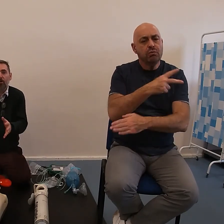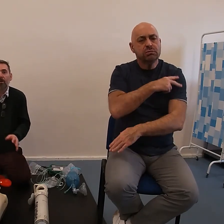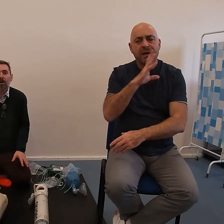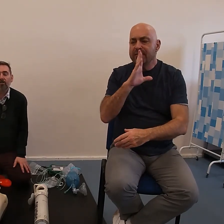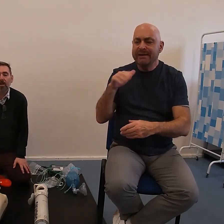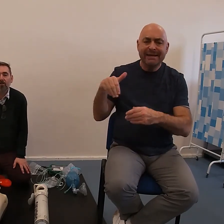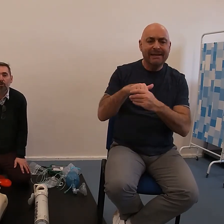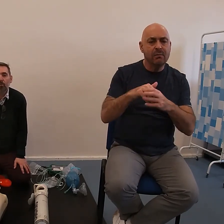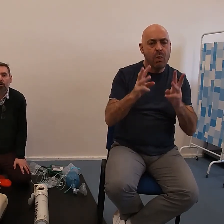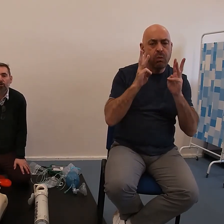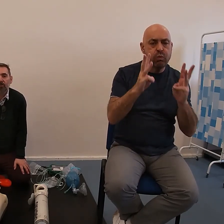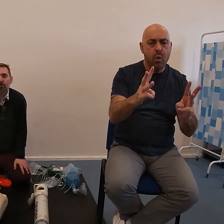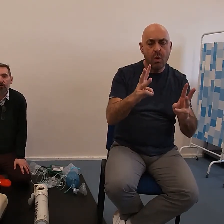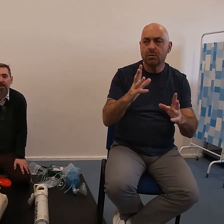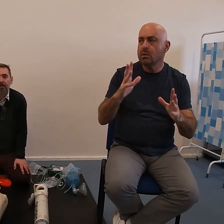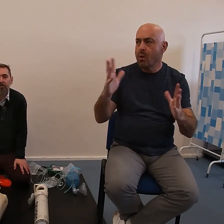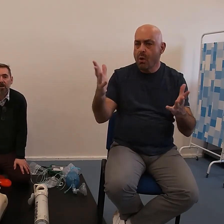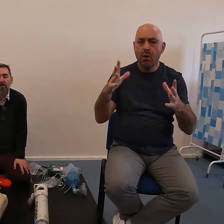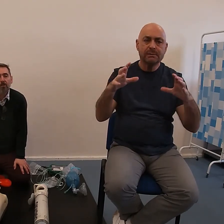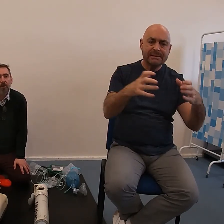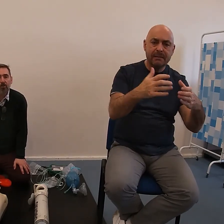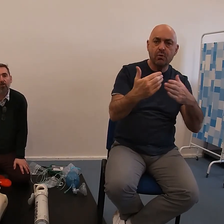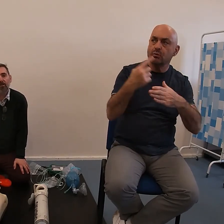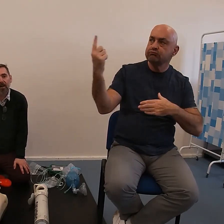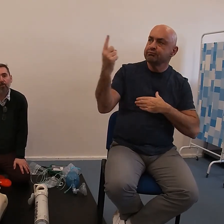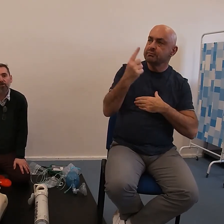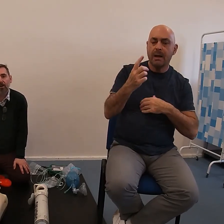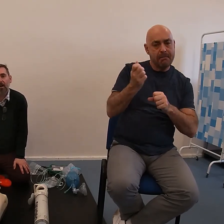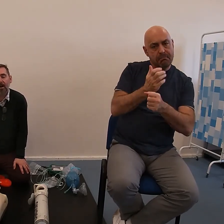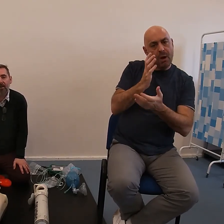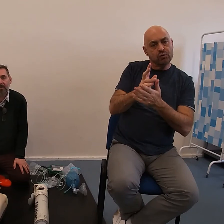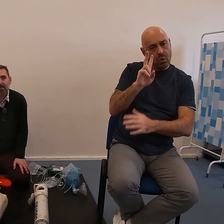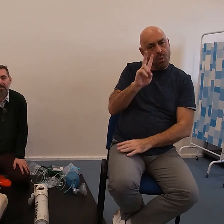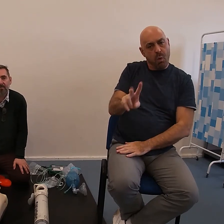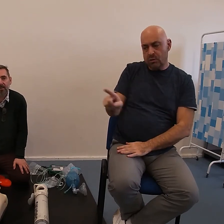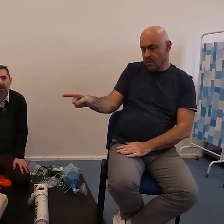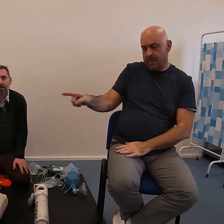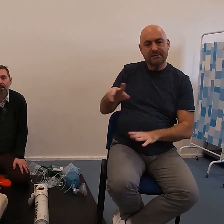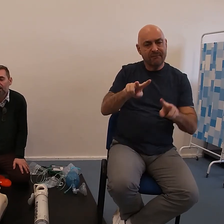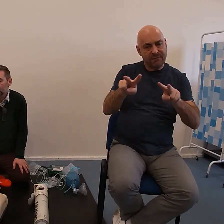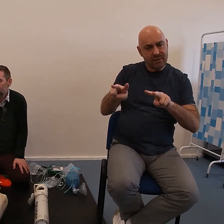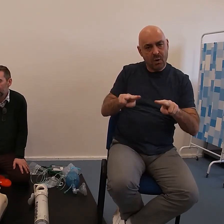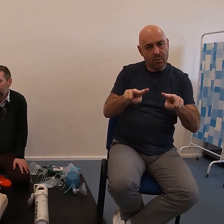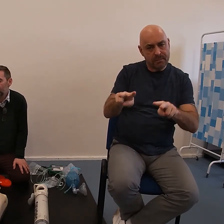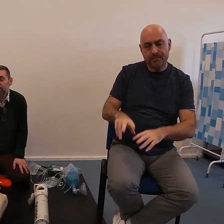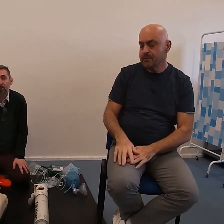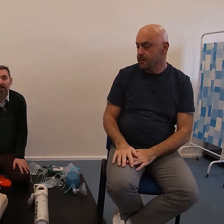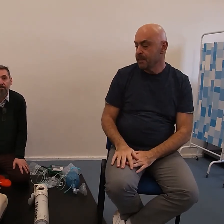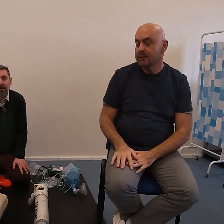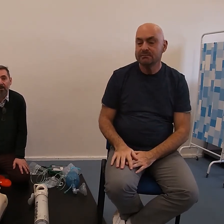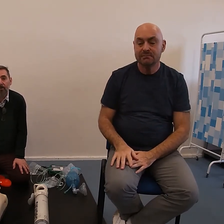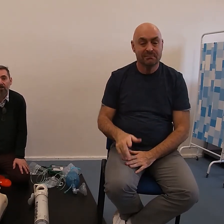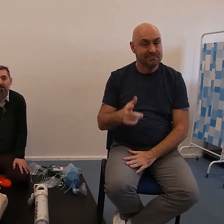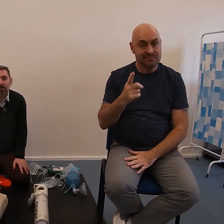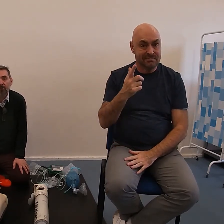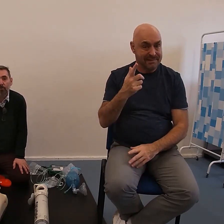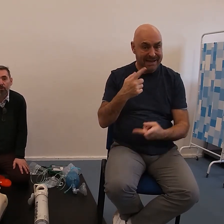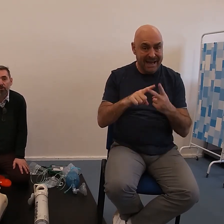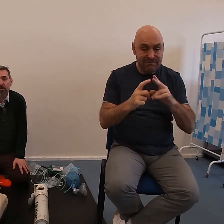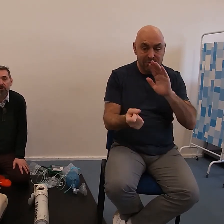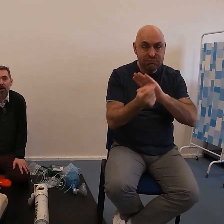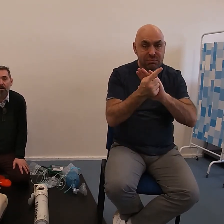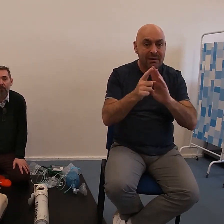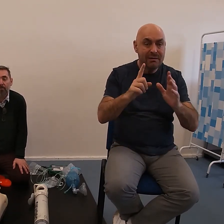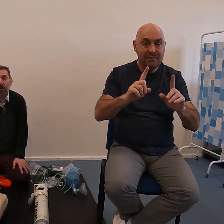into your wards or into your teams, do make sure that they also have access to the video, so that if we do have a medical emergency on